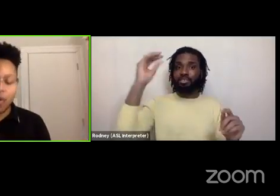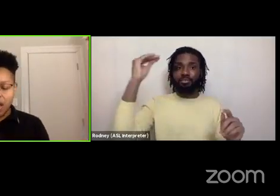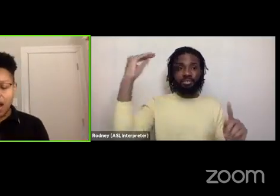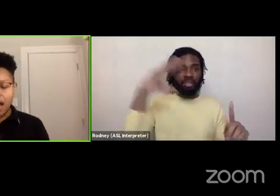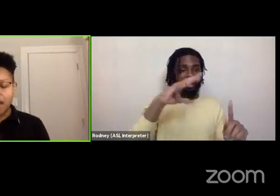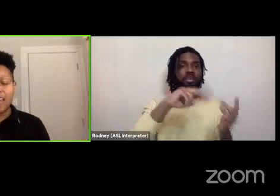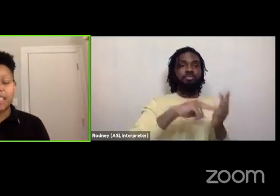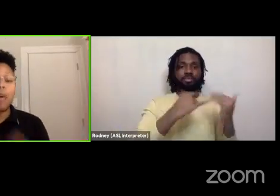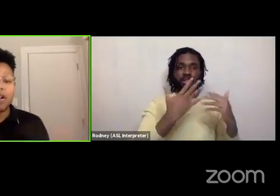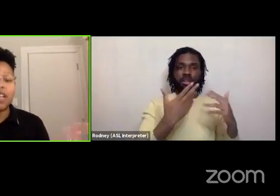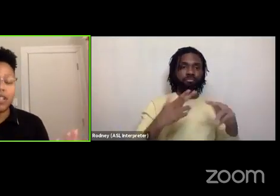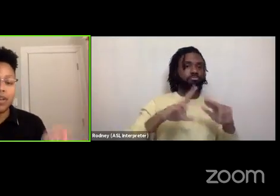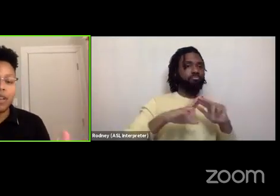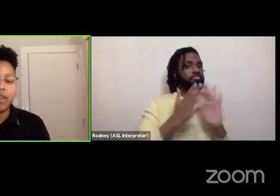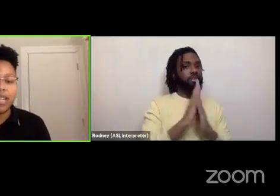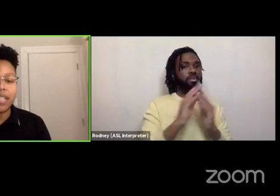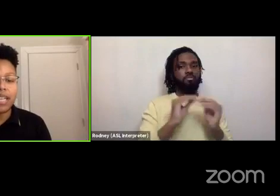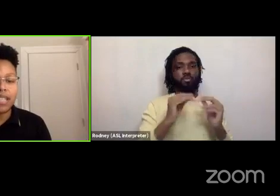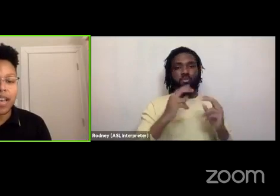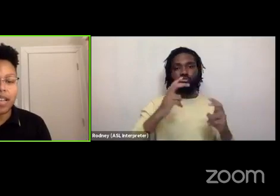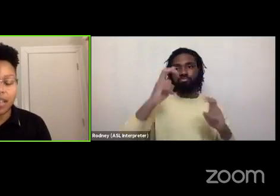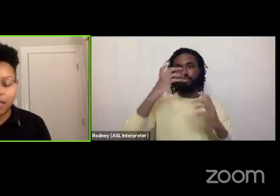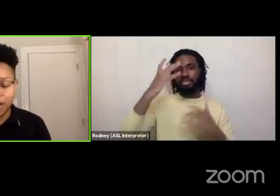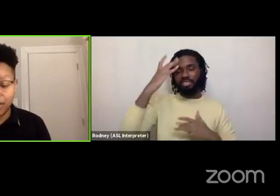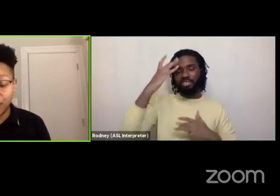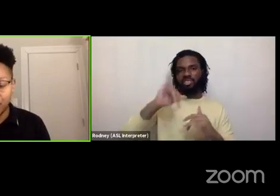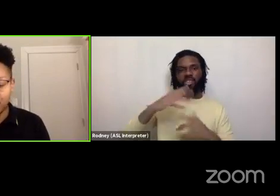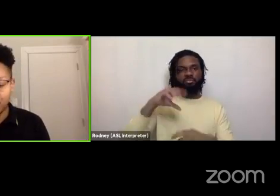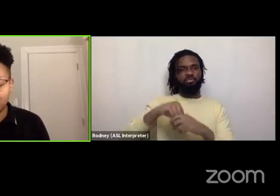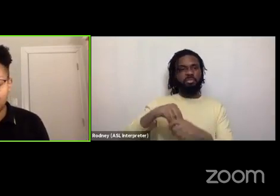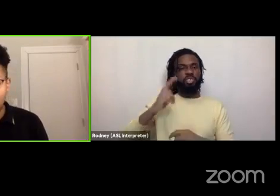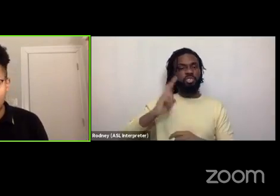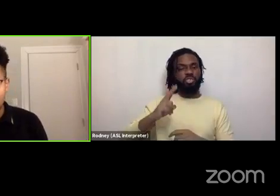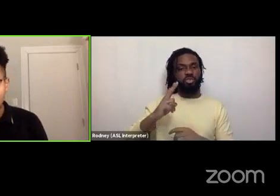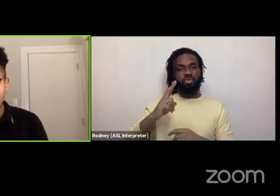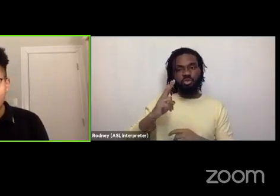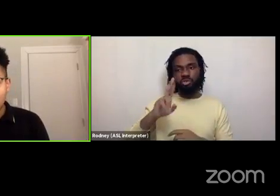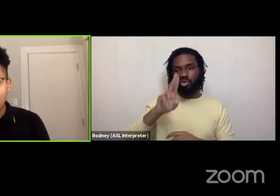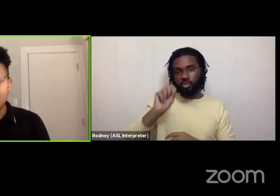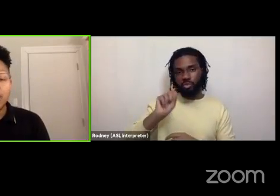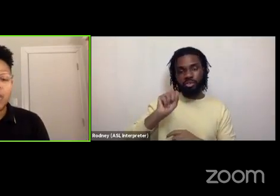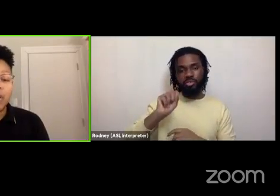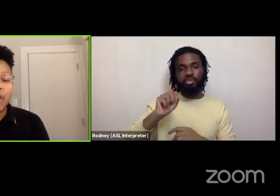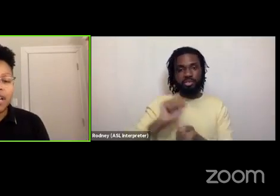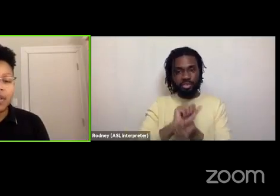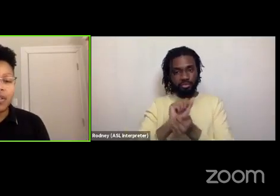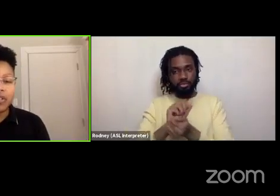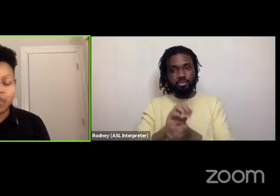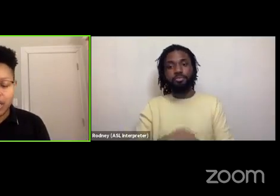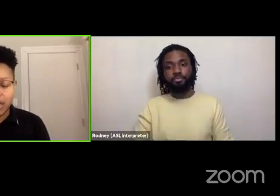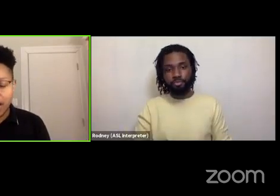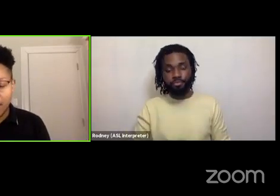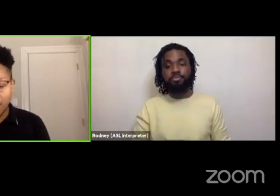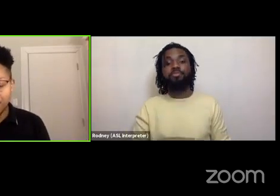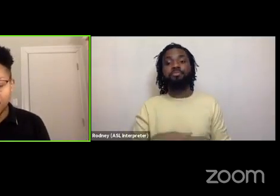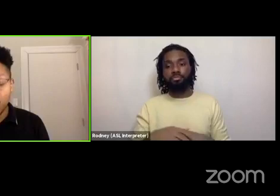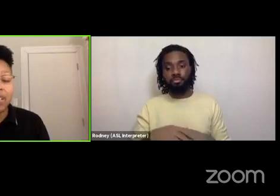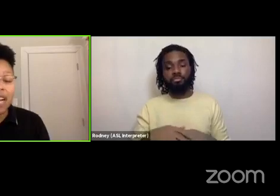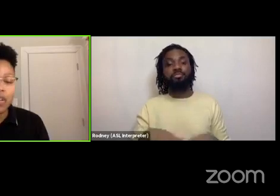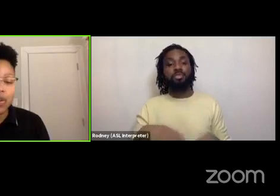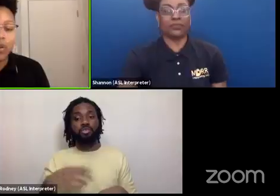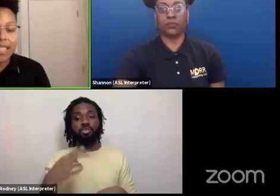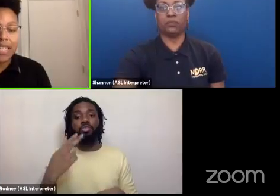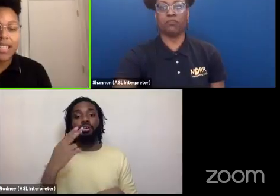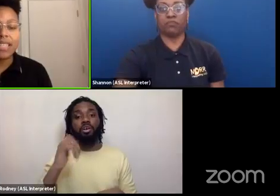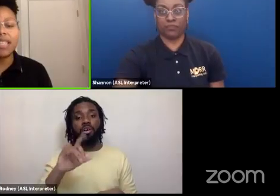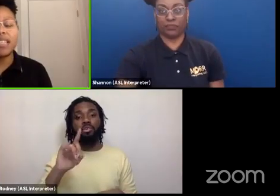so that's part of the history of the United States and slavery too. So hydroxychloroquine is used to treat